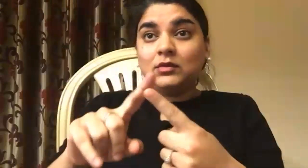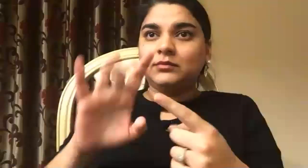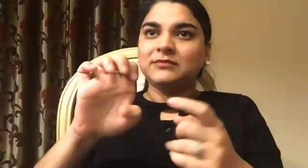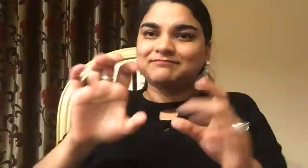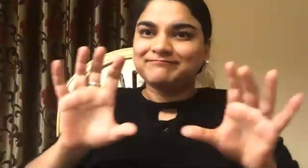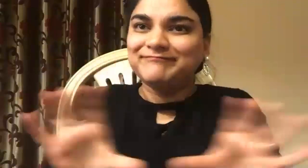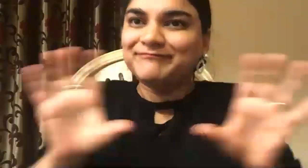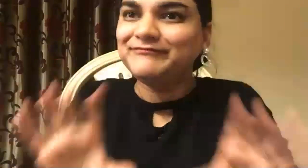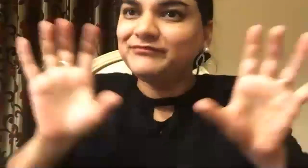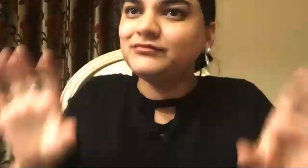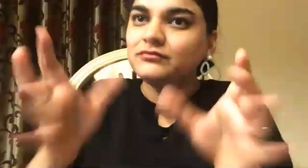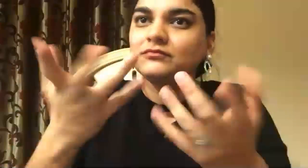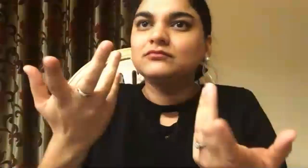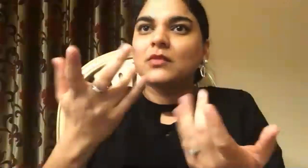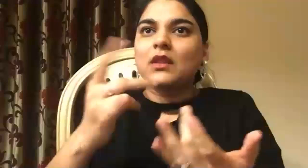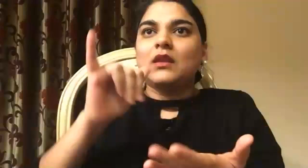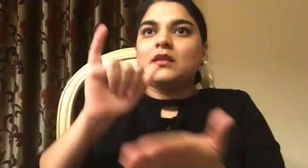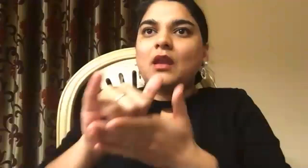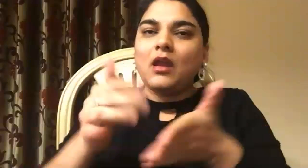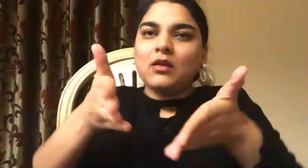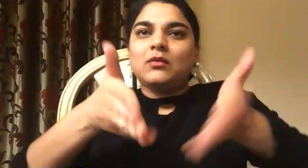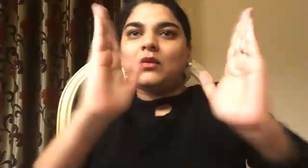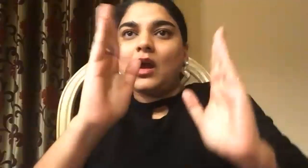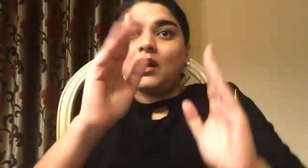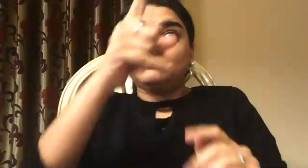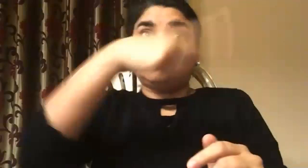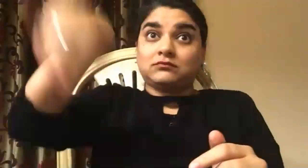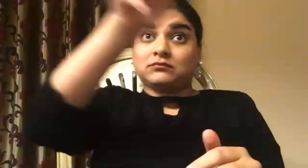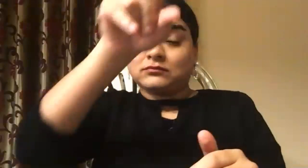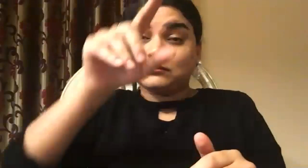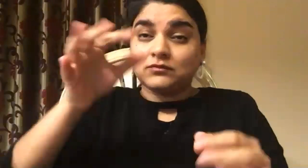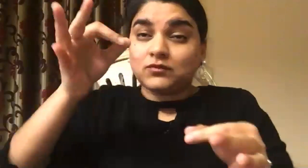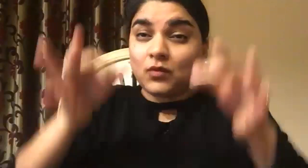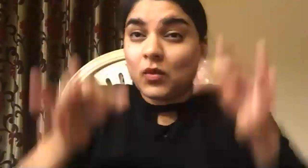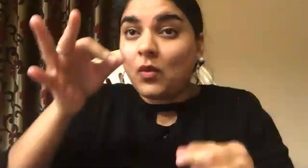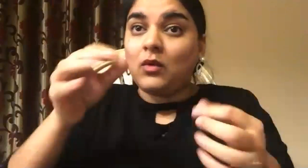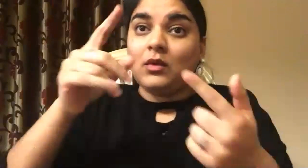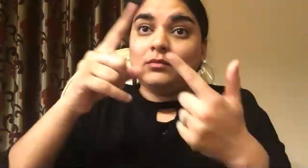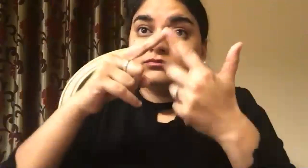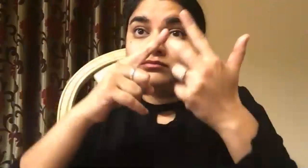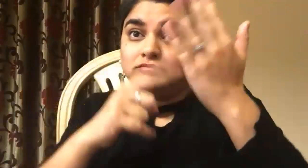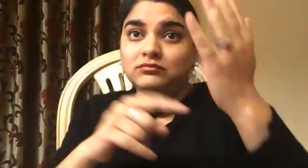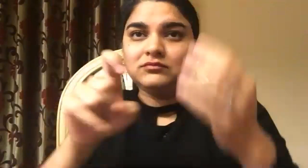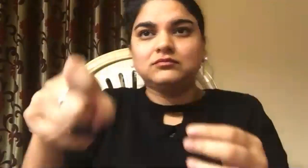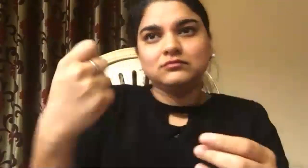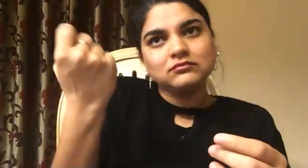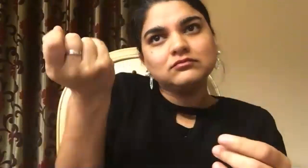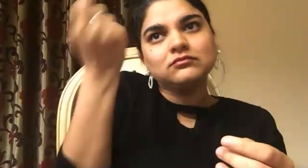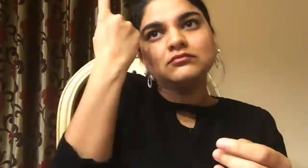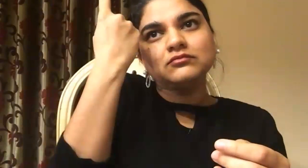with being a member of the deafblind community, and there needs to be more education to these systems so that accessibility